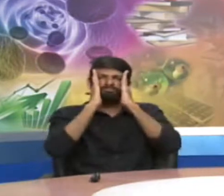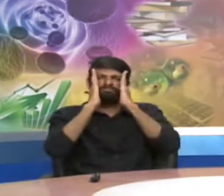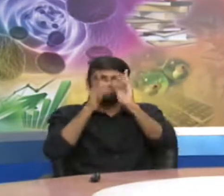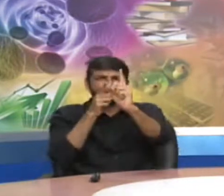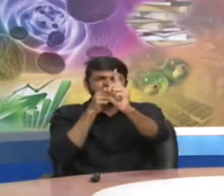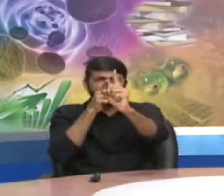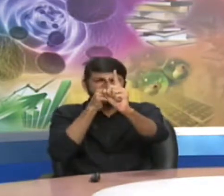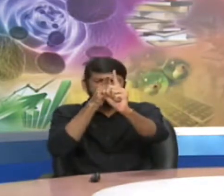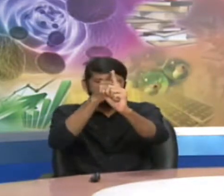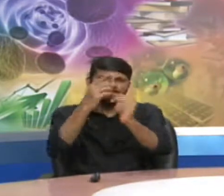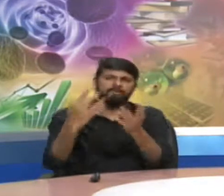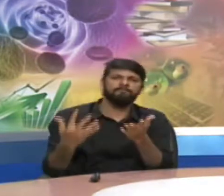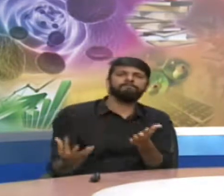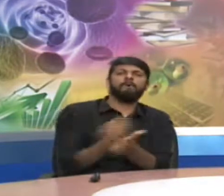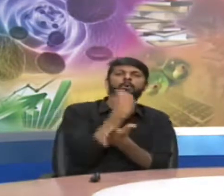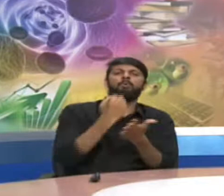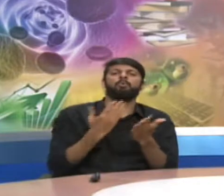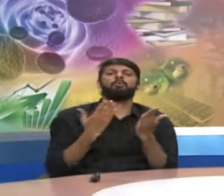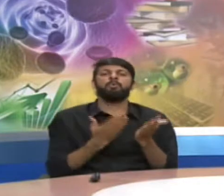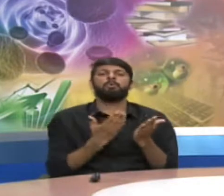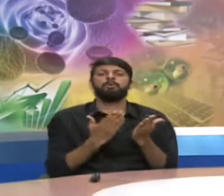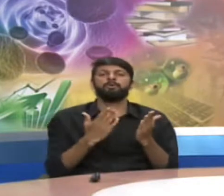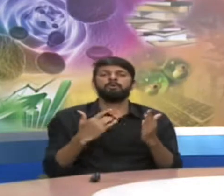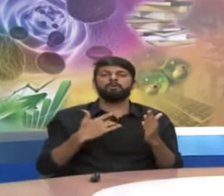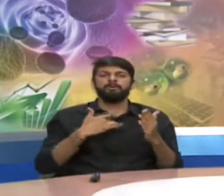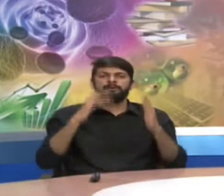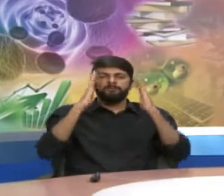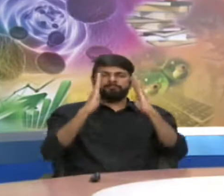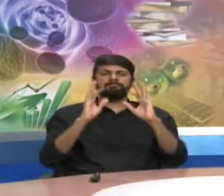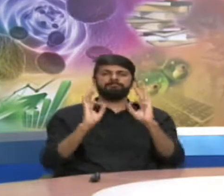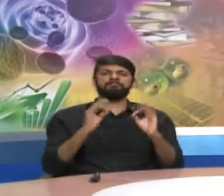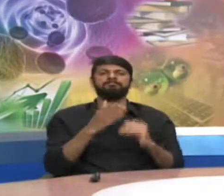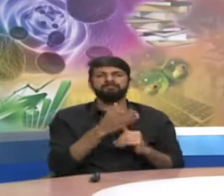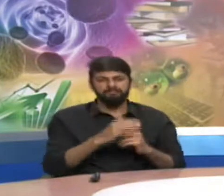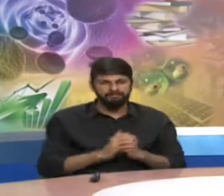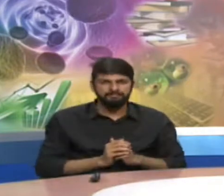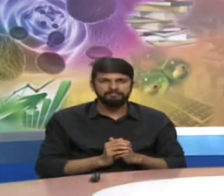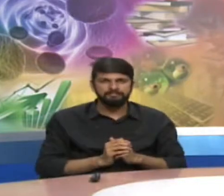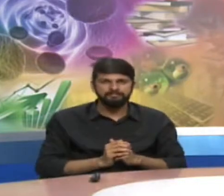because Buddha has the focus to achieve.